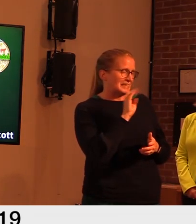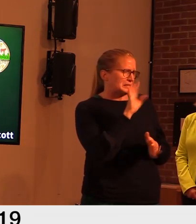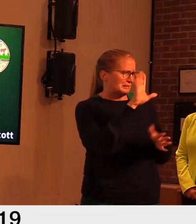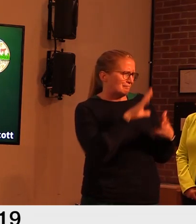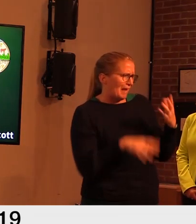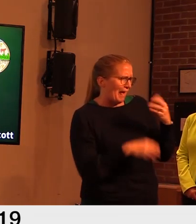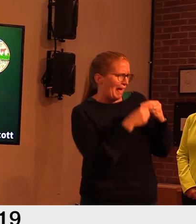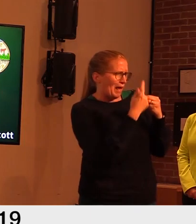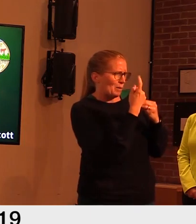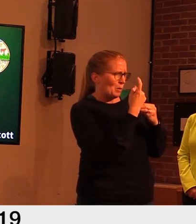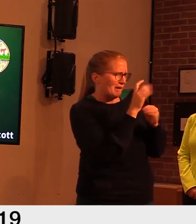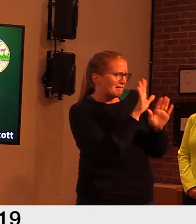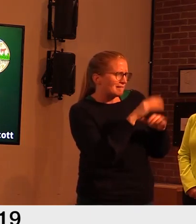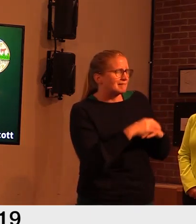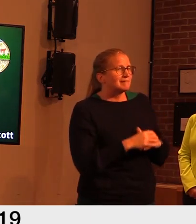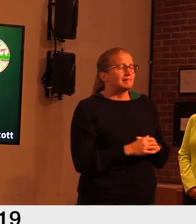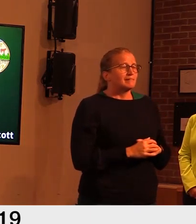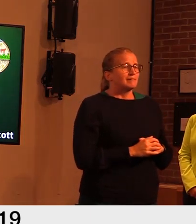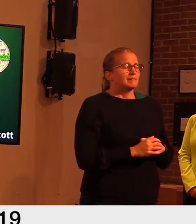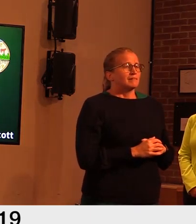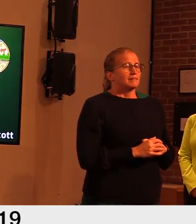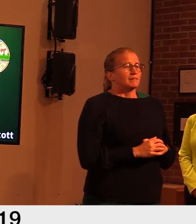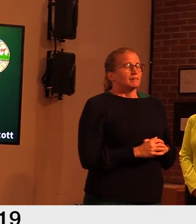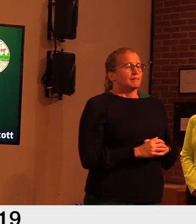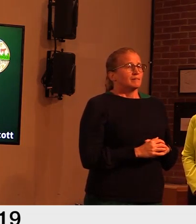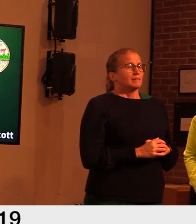last 5 or 6 weeks.